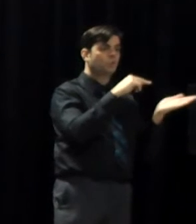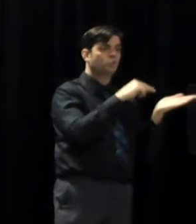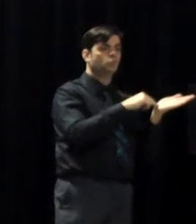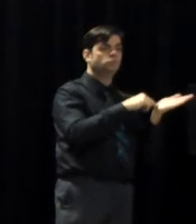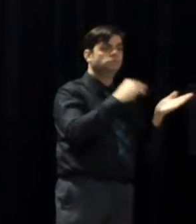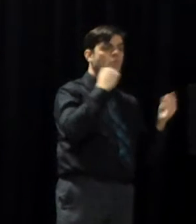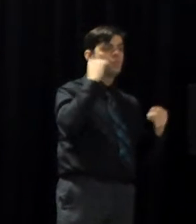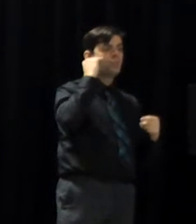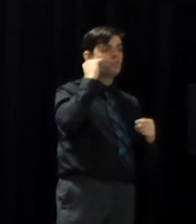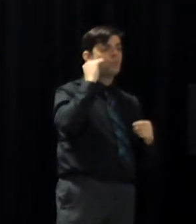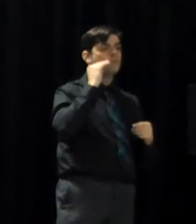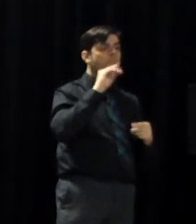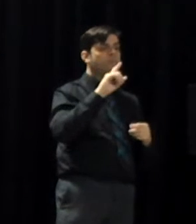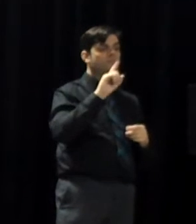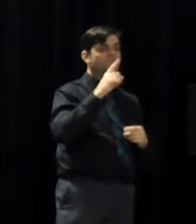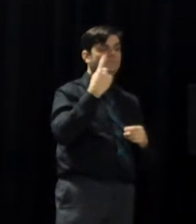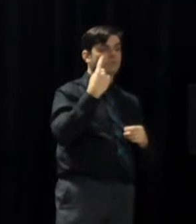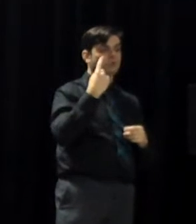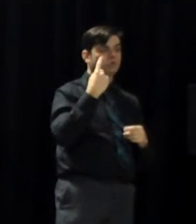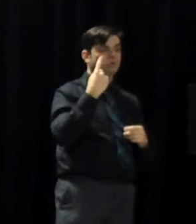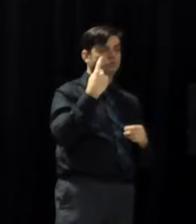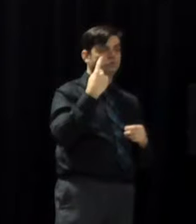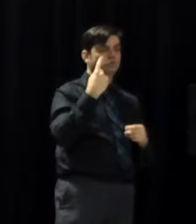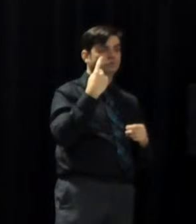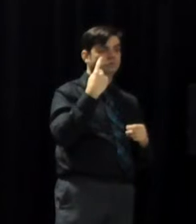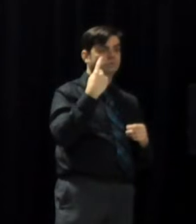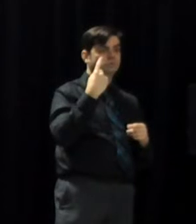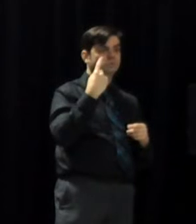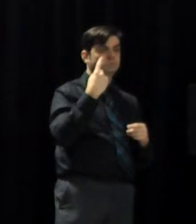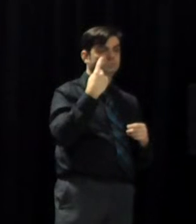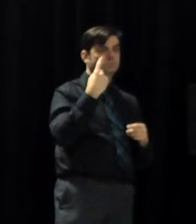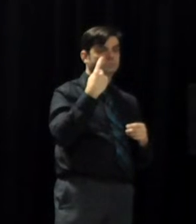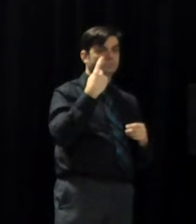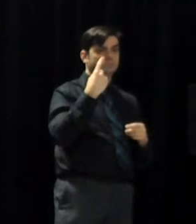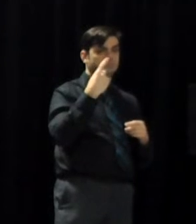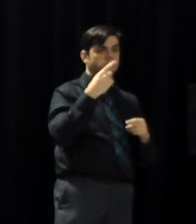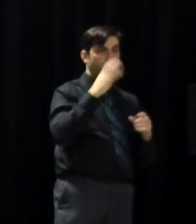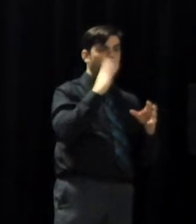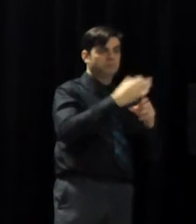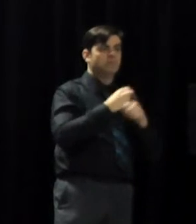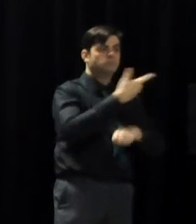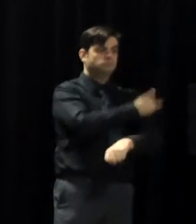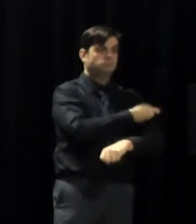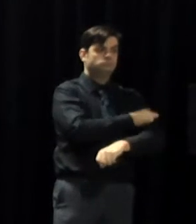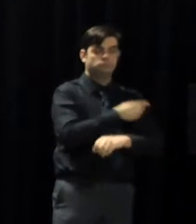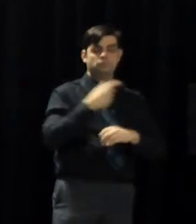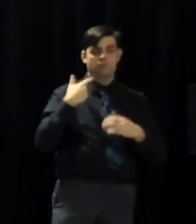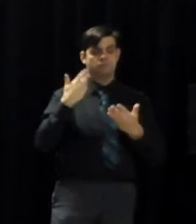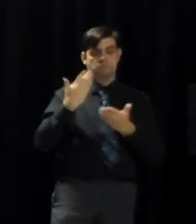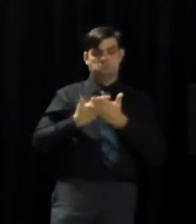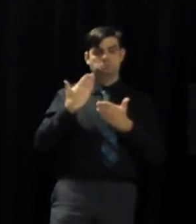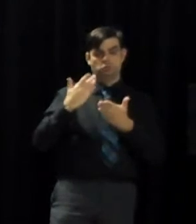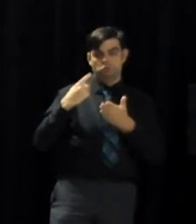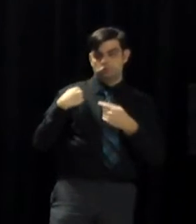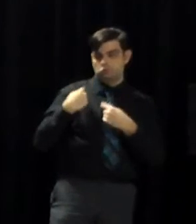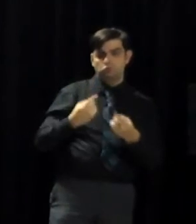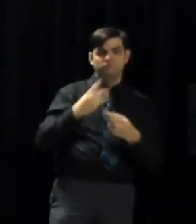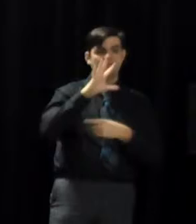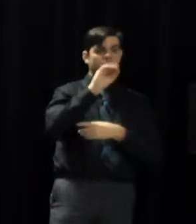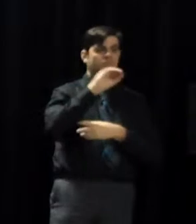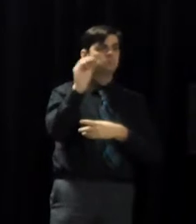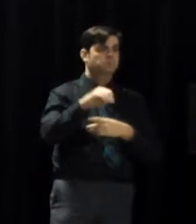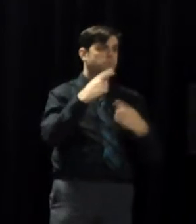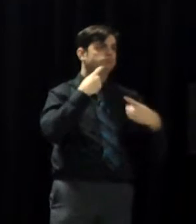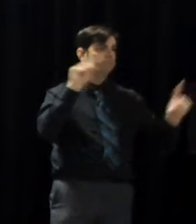nice. And then 3 weeks later, those same residents will get the second dose of Pfizer. And within that 3 weeks, we might even see